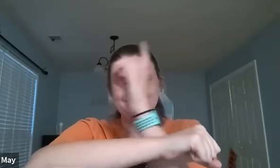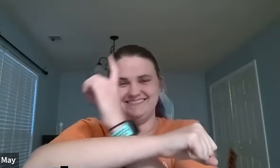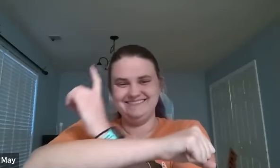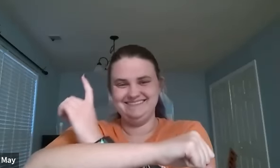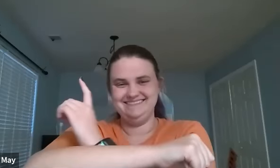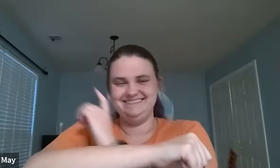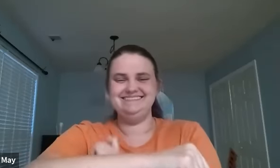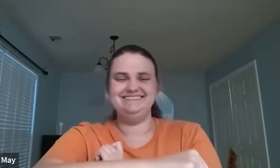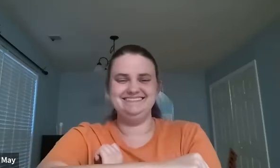Dinosaur.